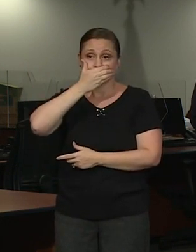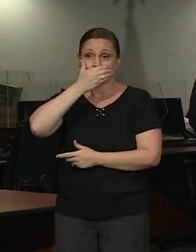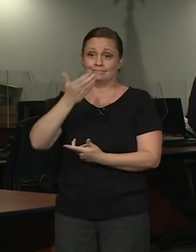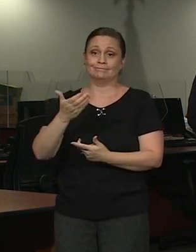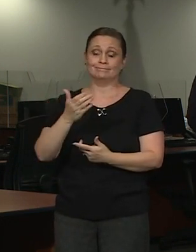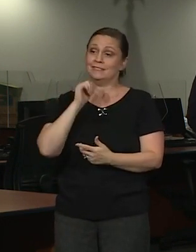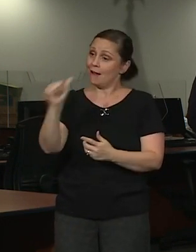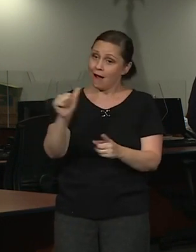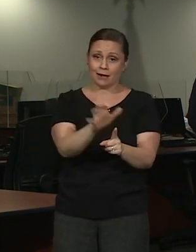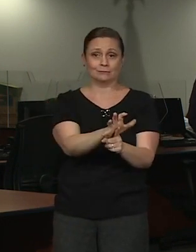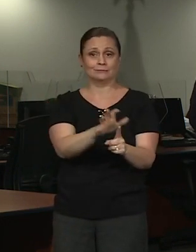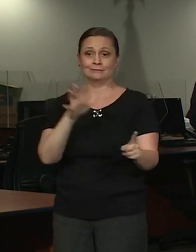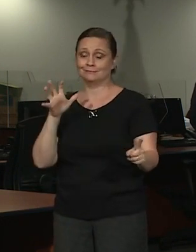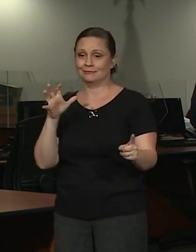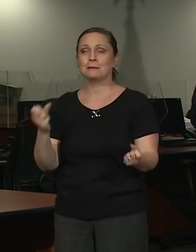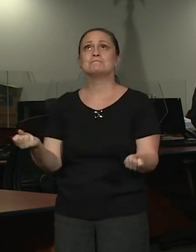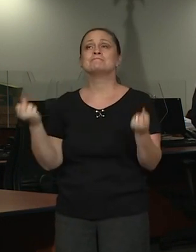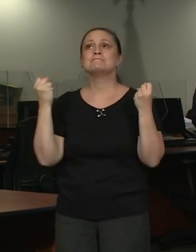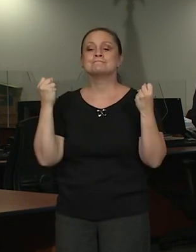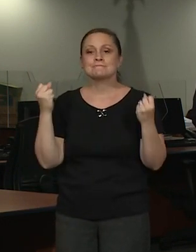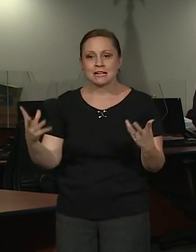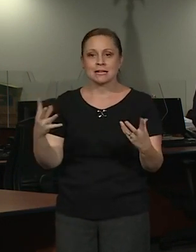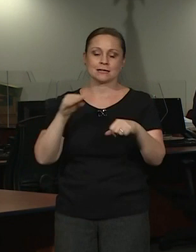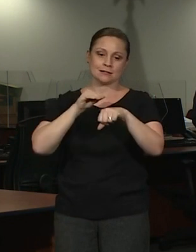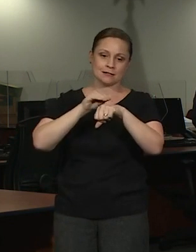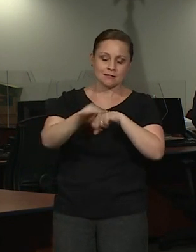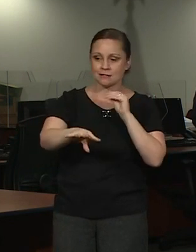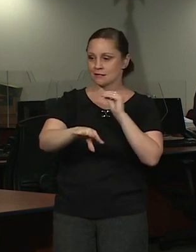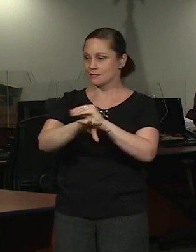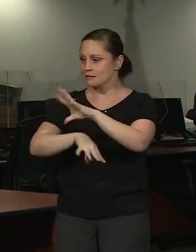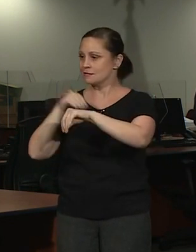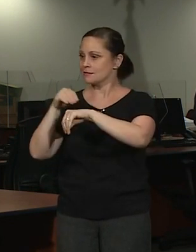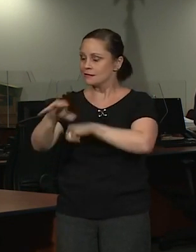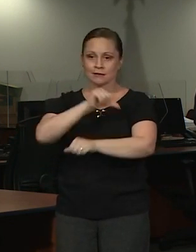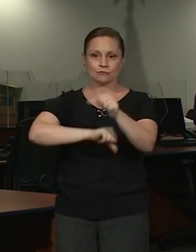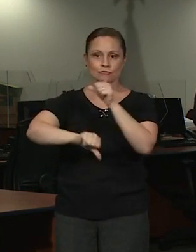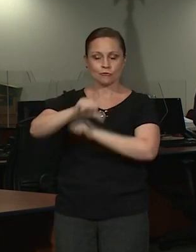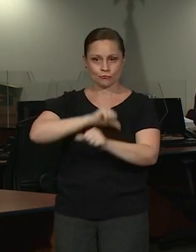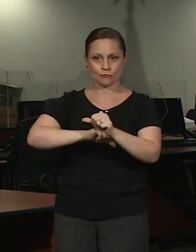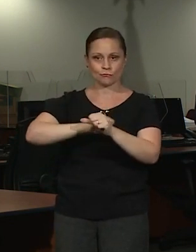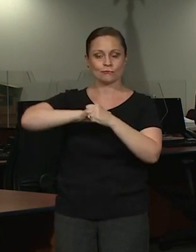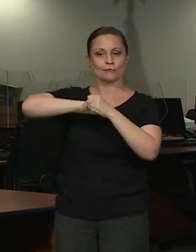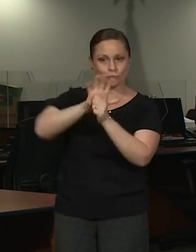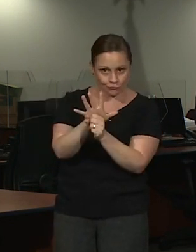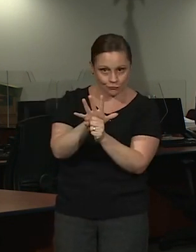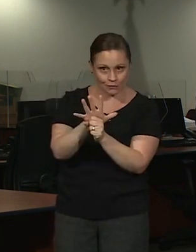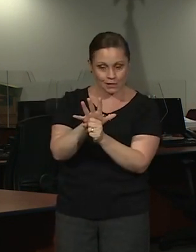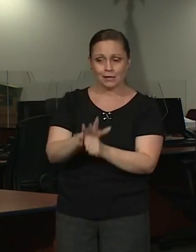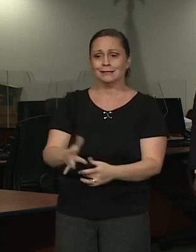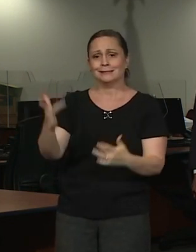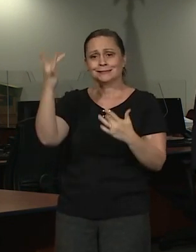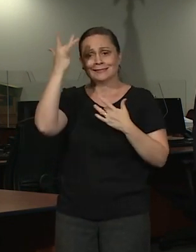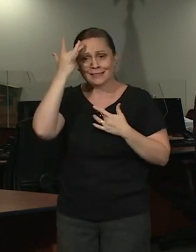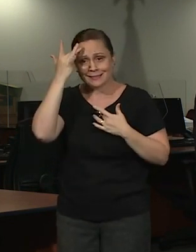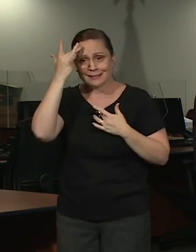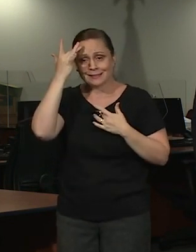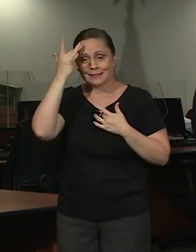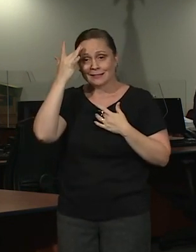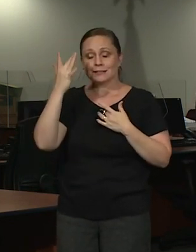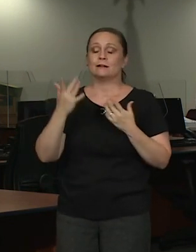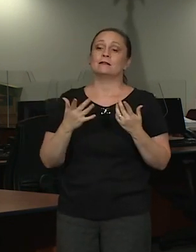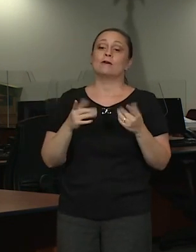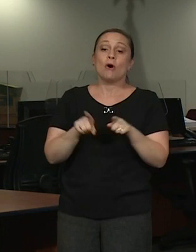and many of them contracted the virus, which not only caused them to be sick, but put the health of their families and their